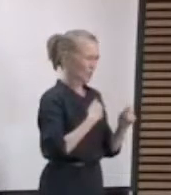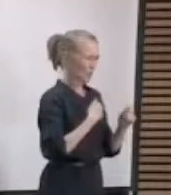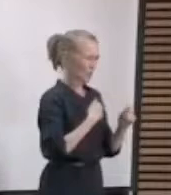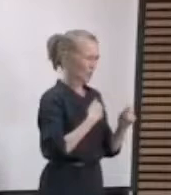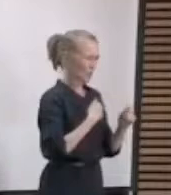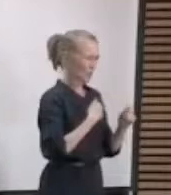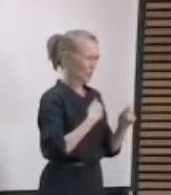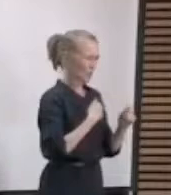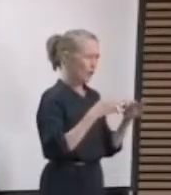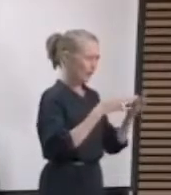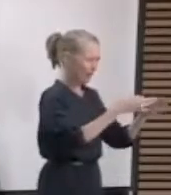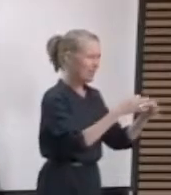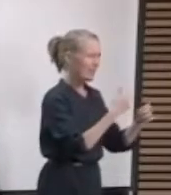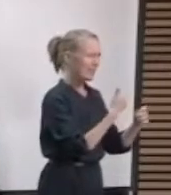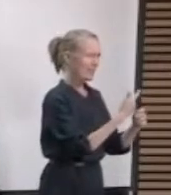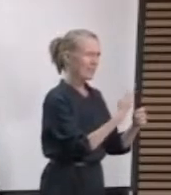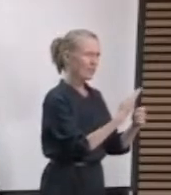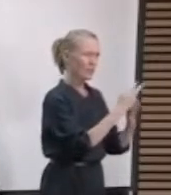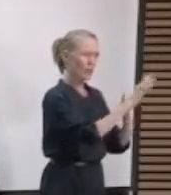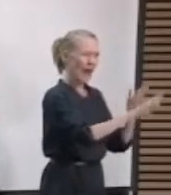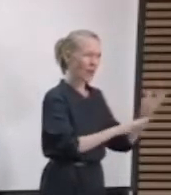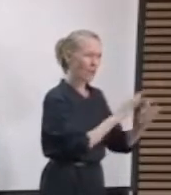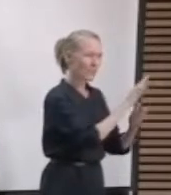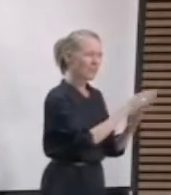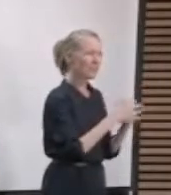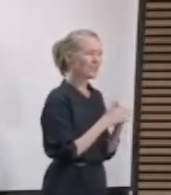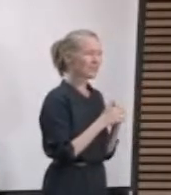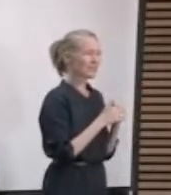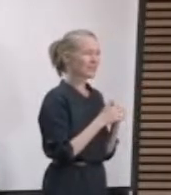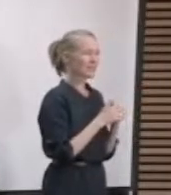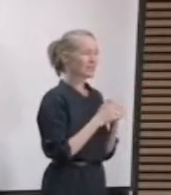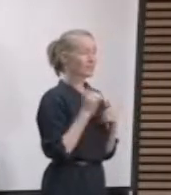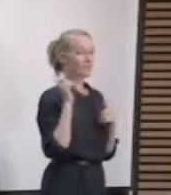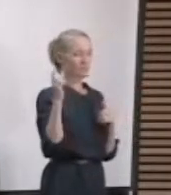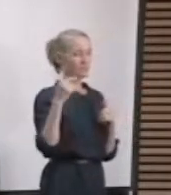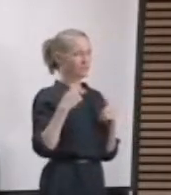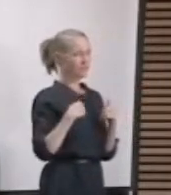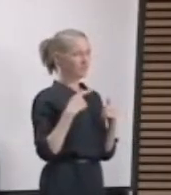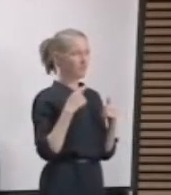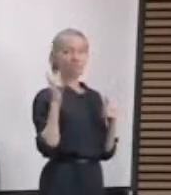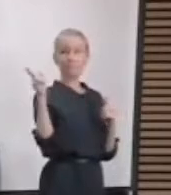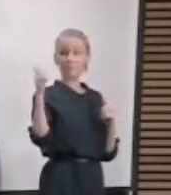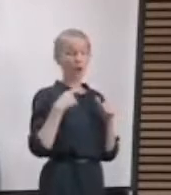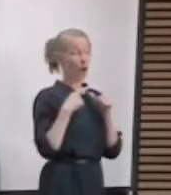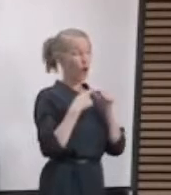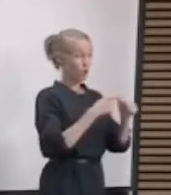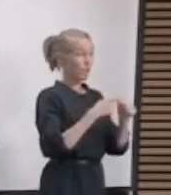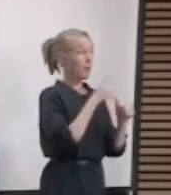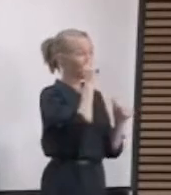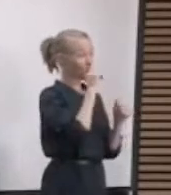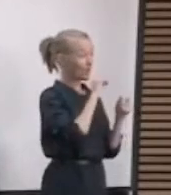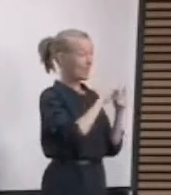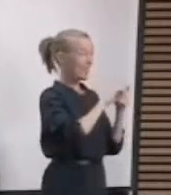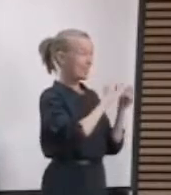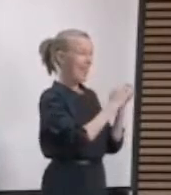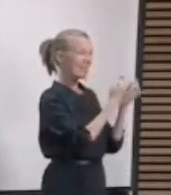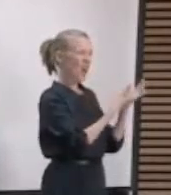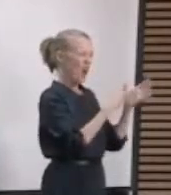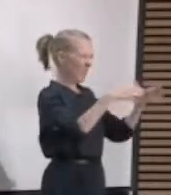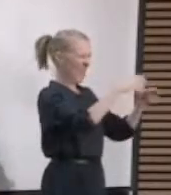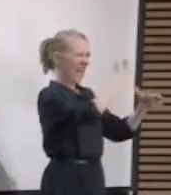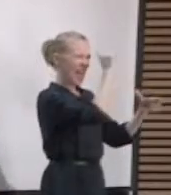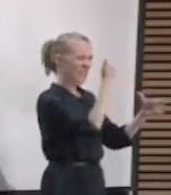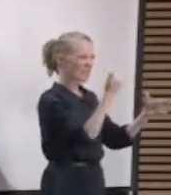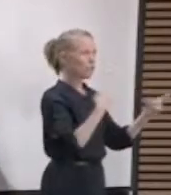became symptomatic, not necessarily from the time in which it is. We have been told by ESR that it is possible, but we're trying to rule out